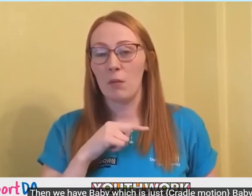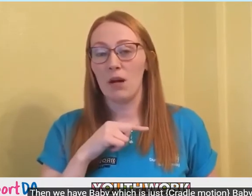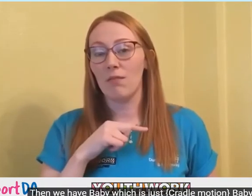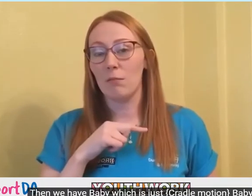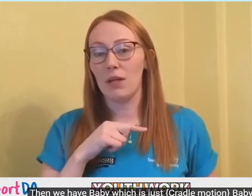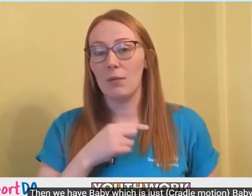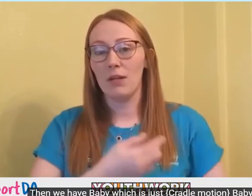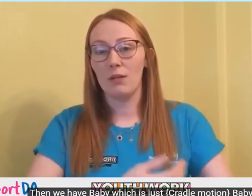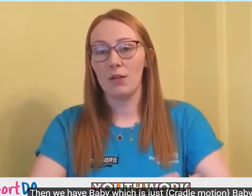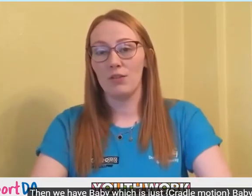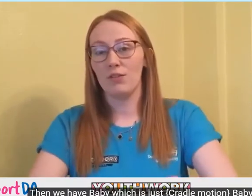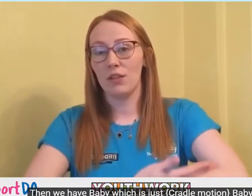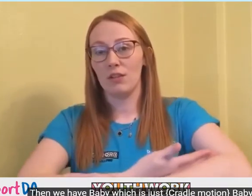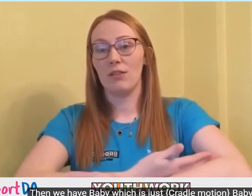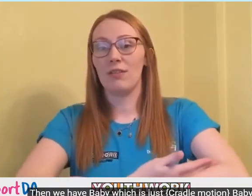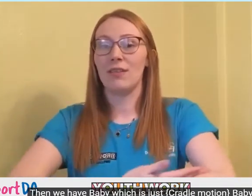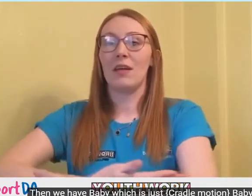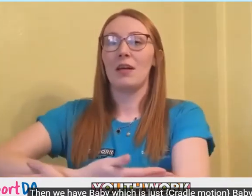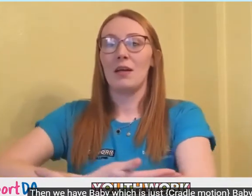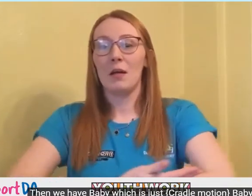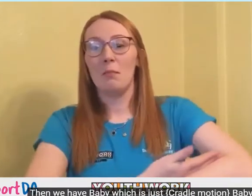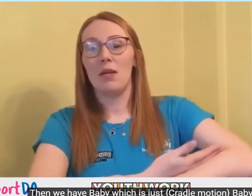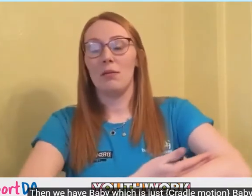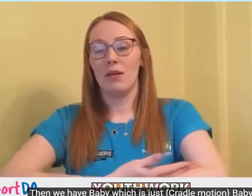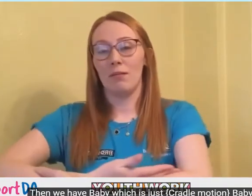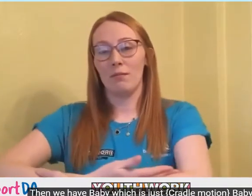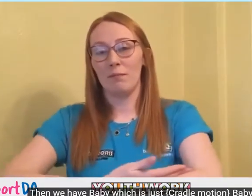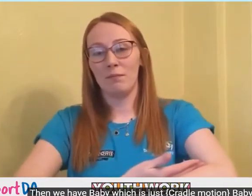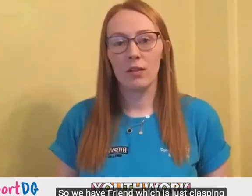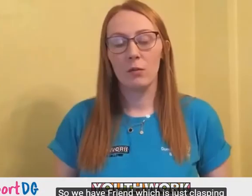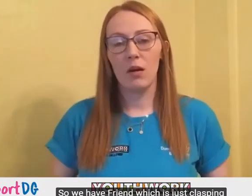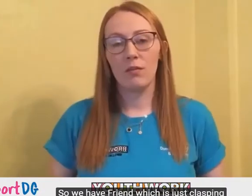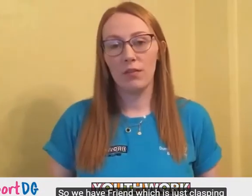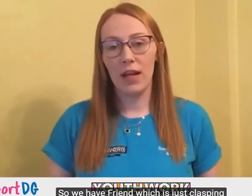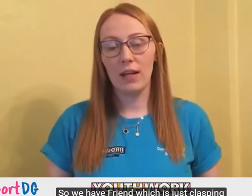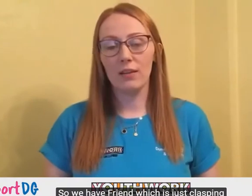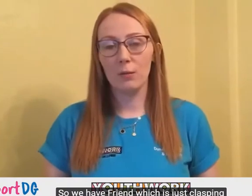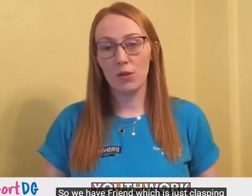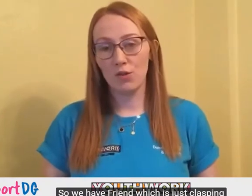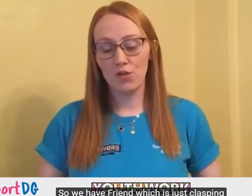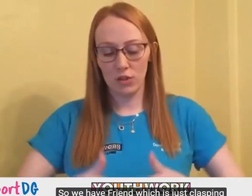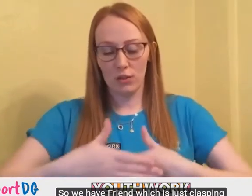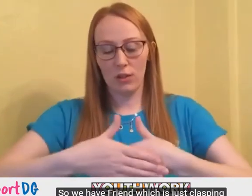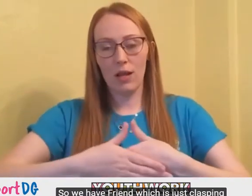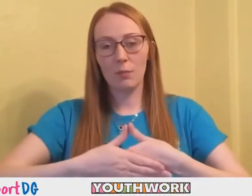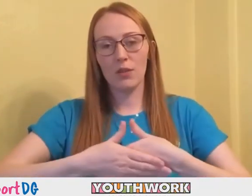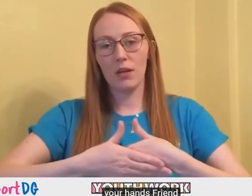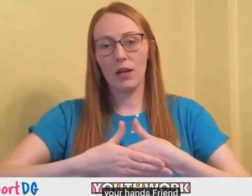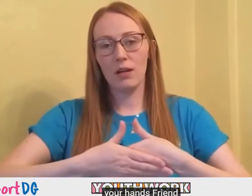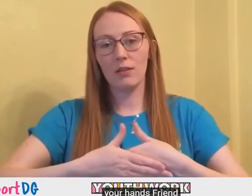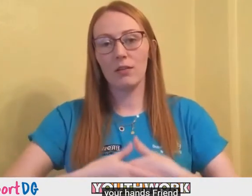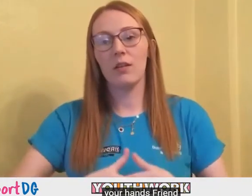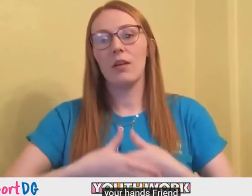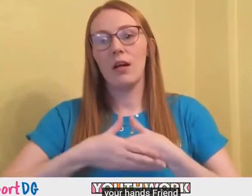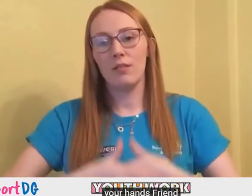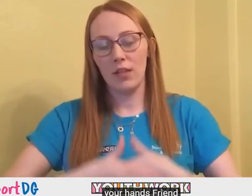have baby, which is just baby. So we have friend, which is just clapping your hands, friend.